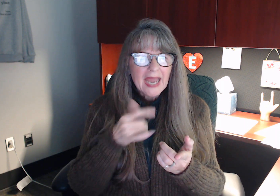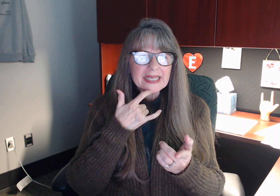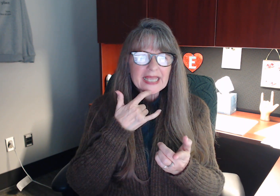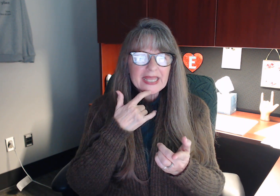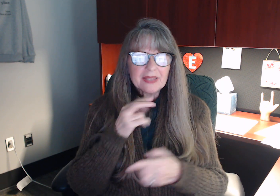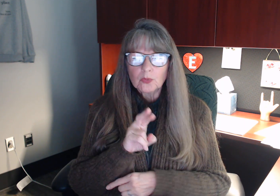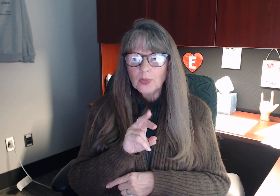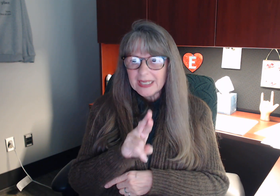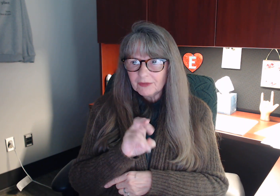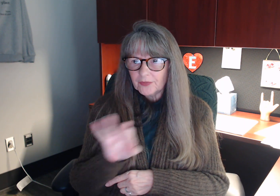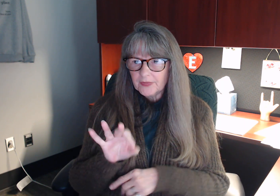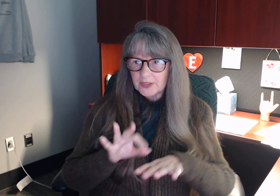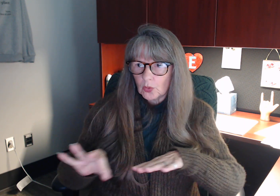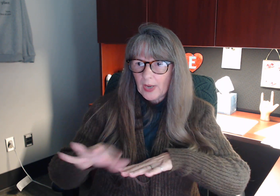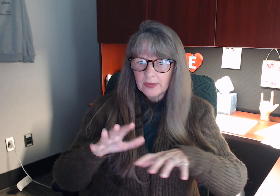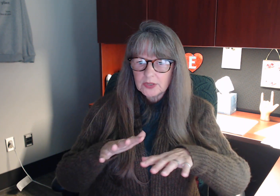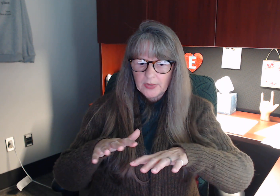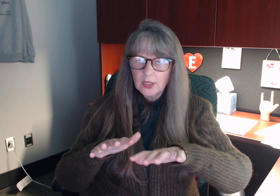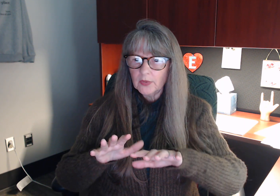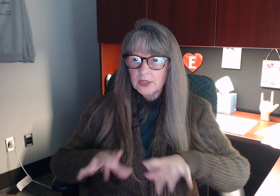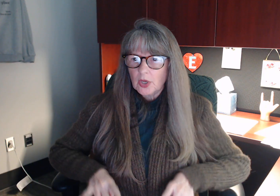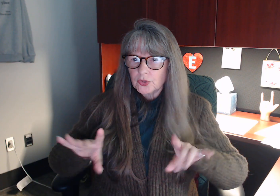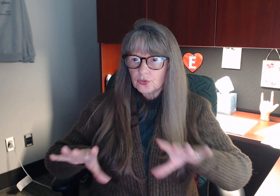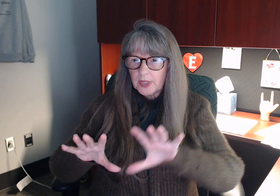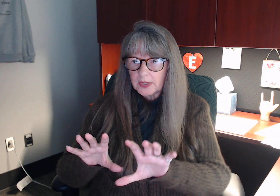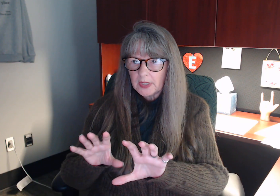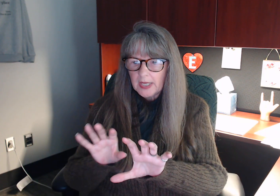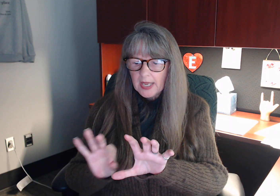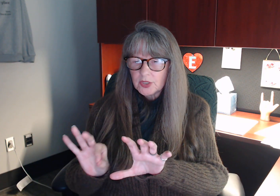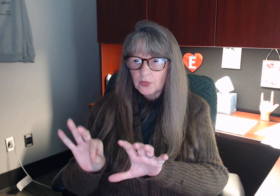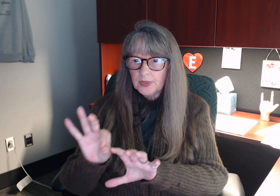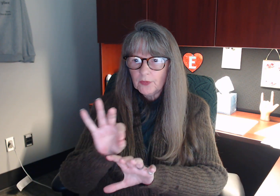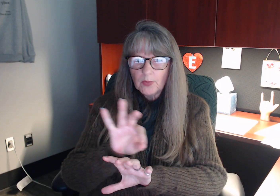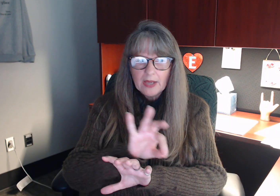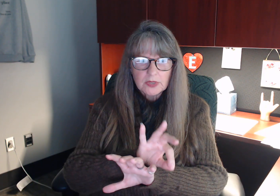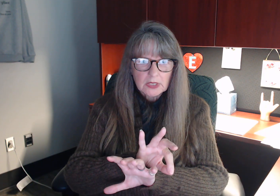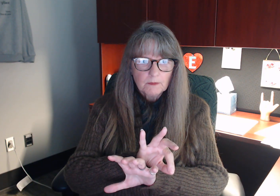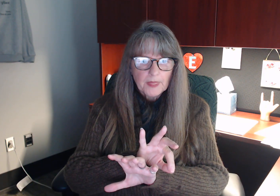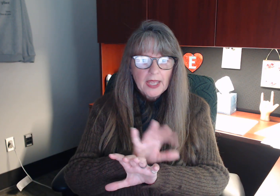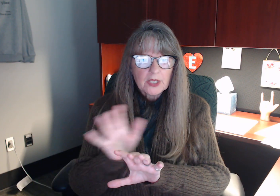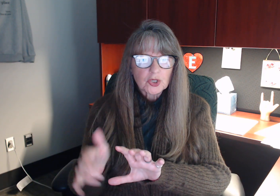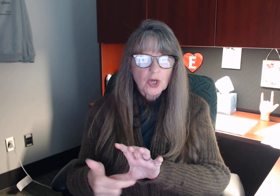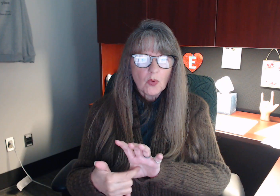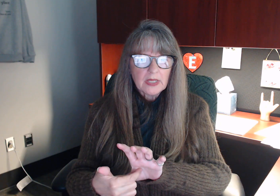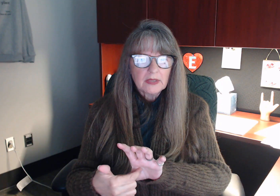it's saying that the reef that's around it, so here is Australia, and so the reef around it is showing that